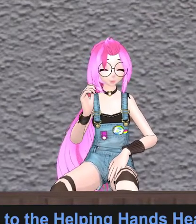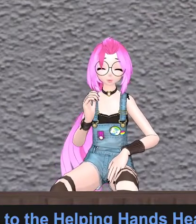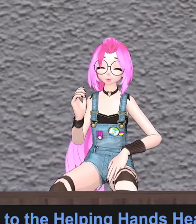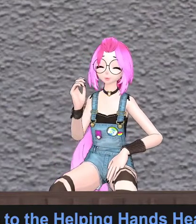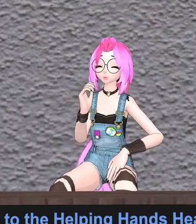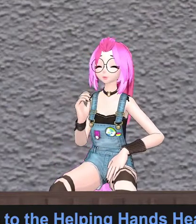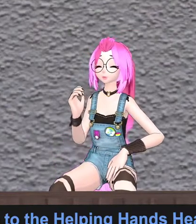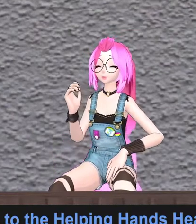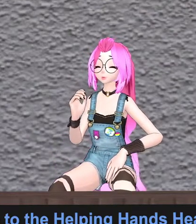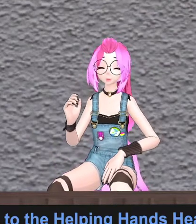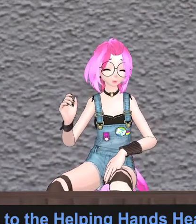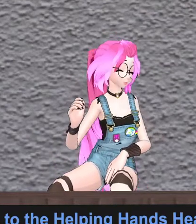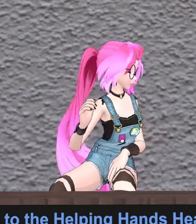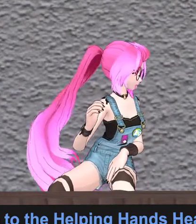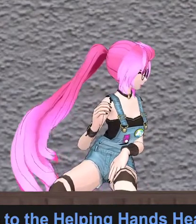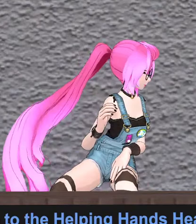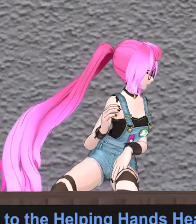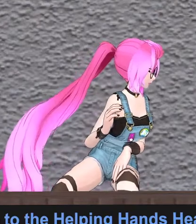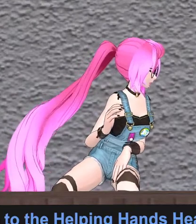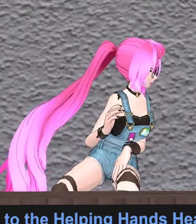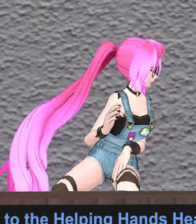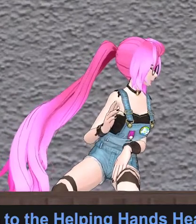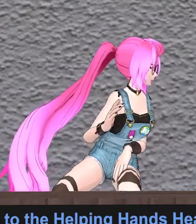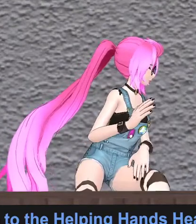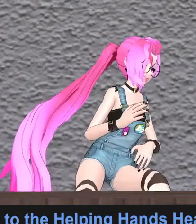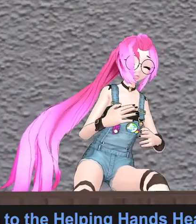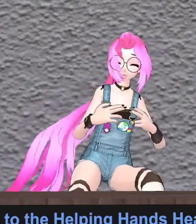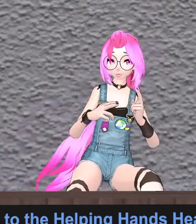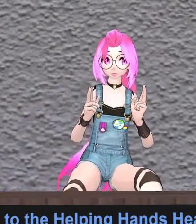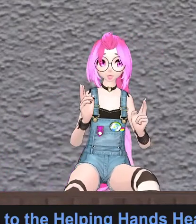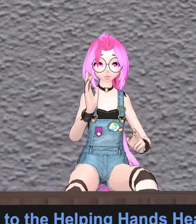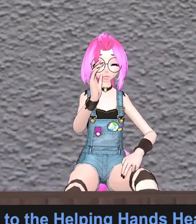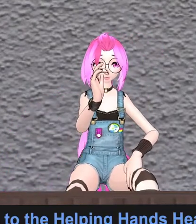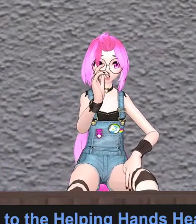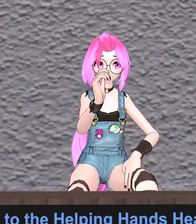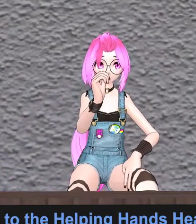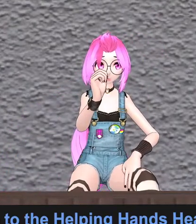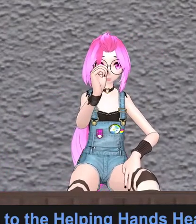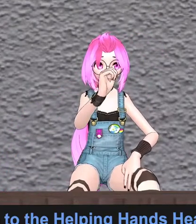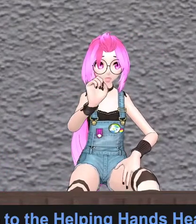Colombia. Yep. And then very similar is